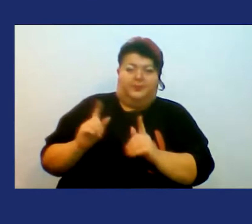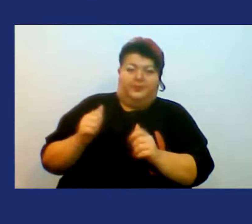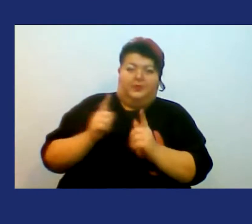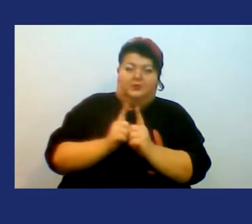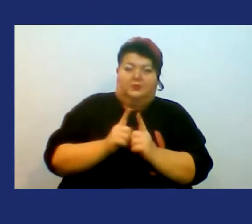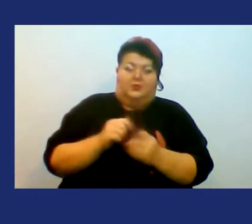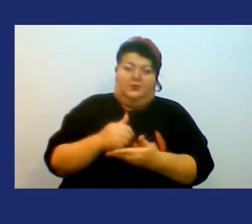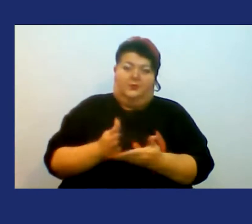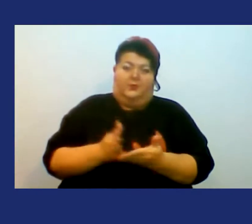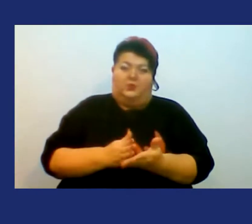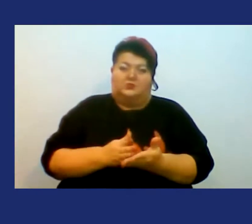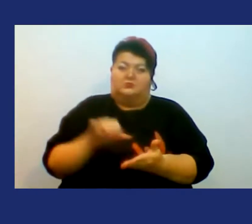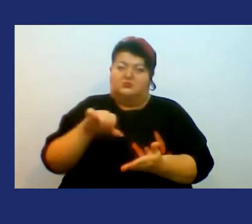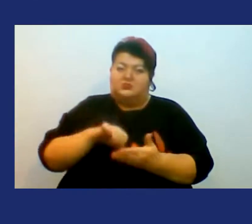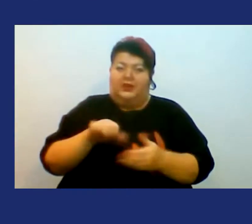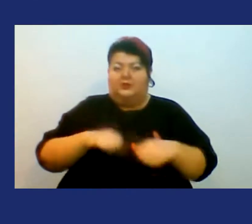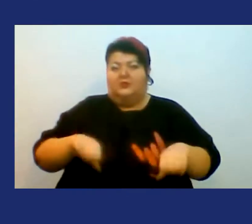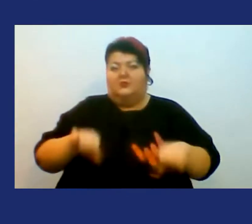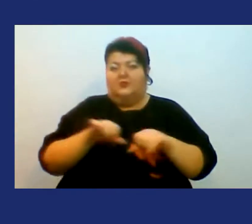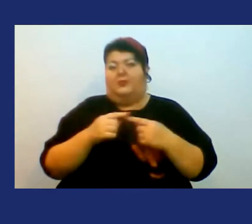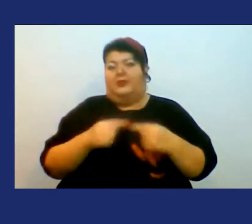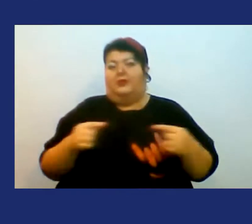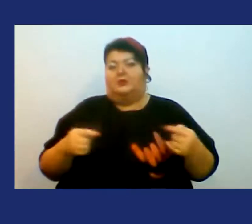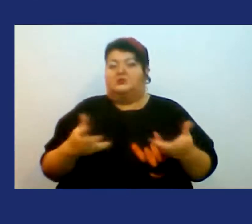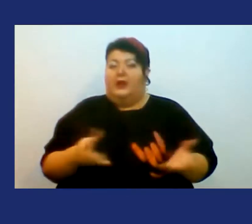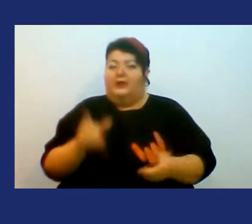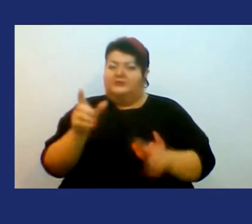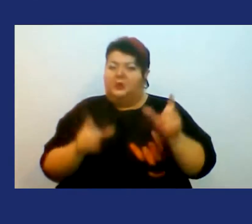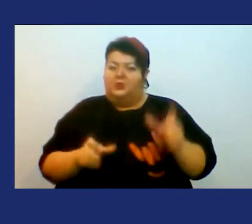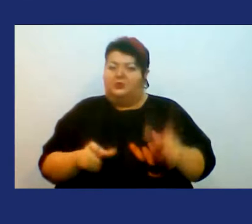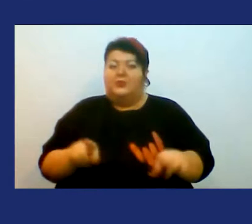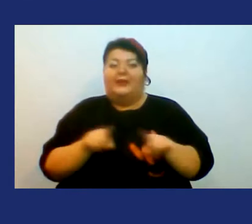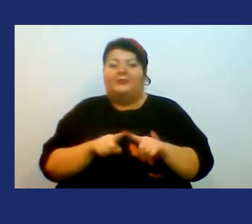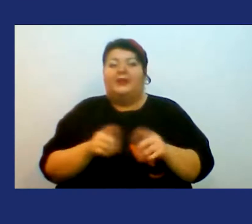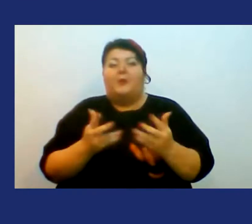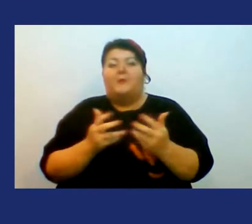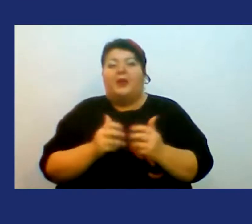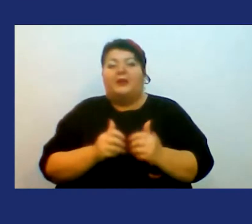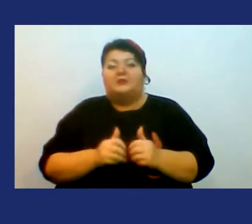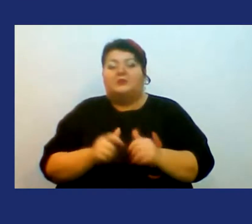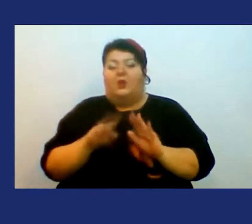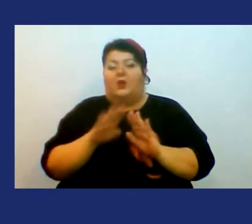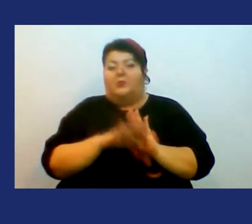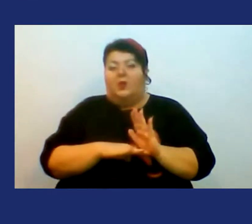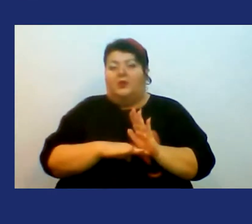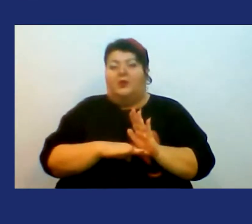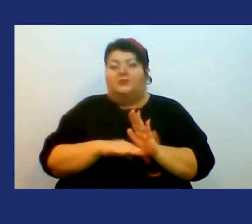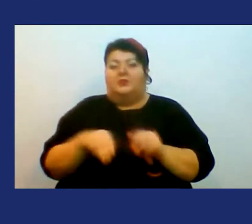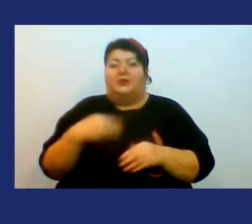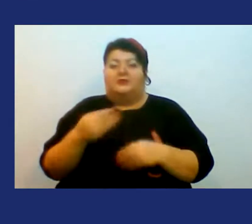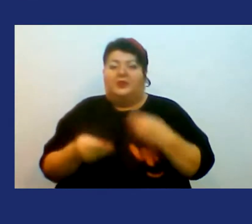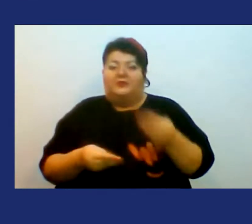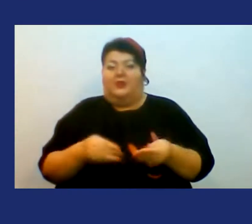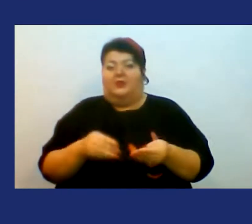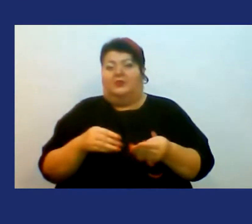and without the need to ask for favors from the poll workers